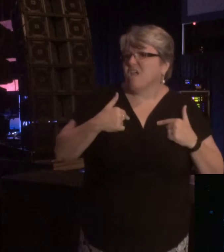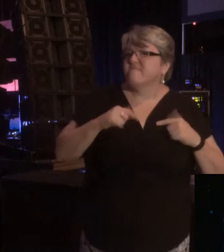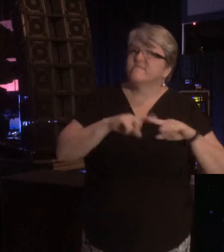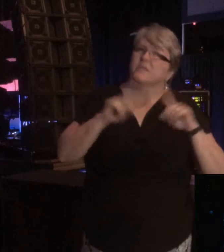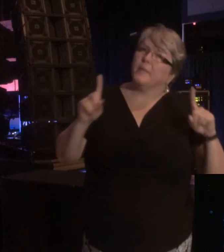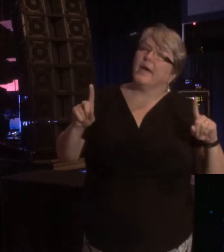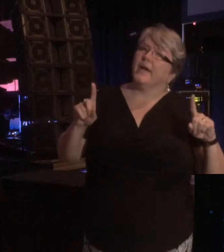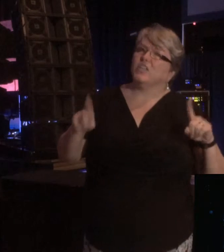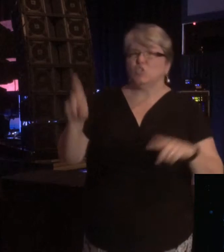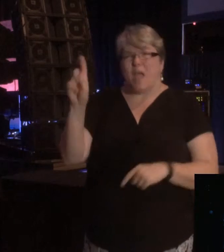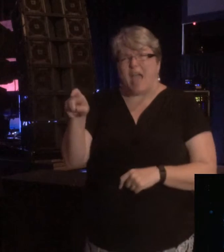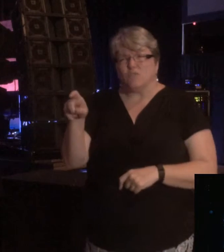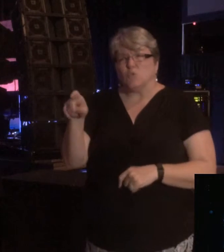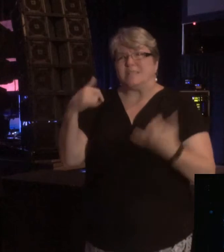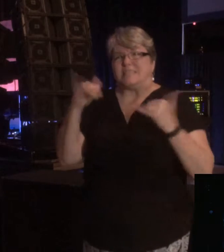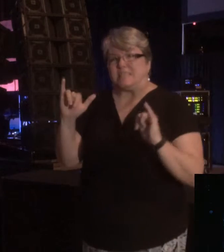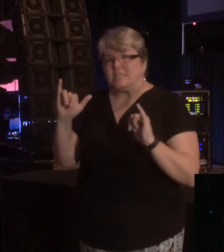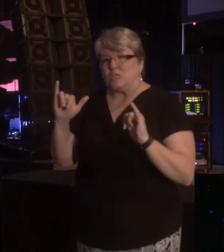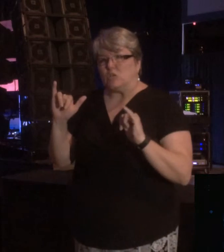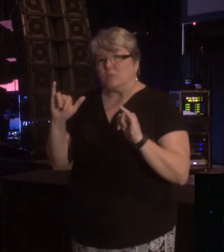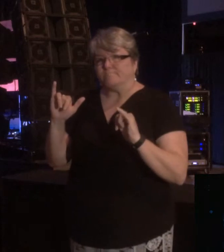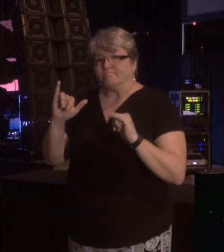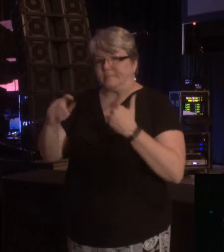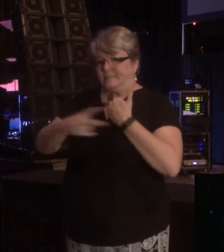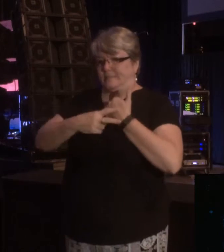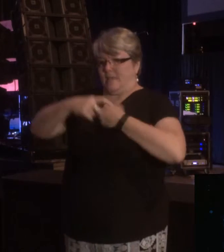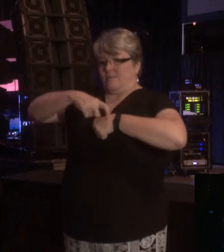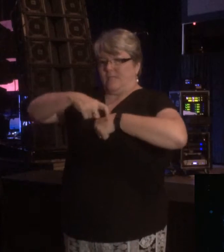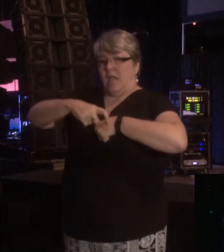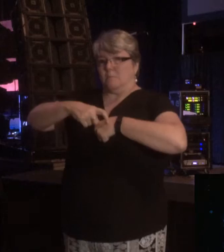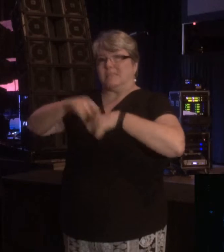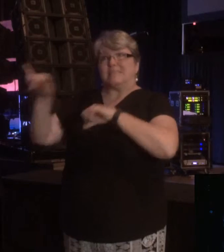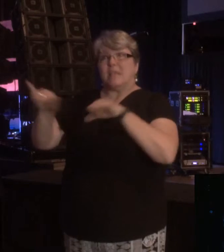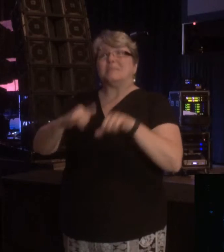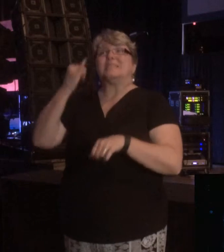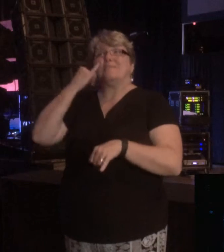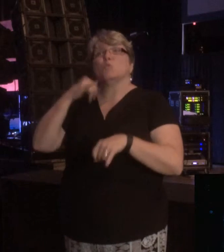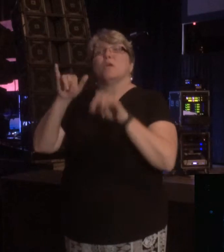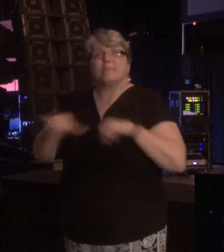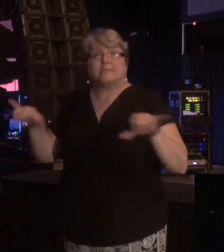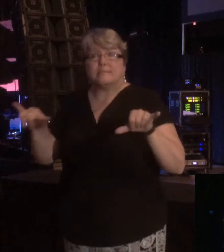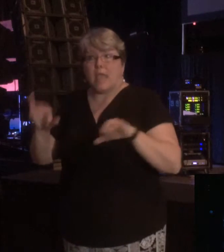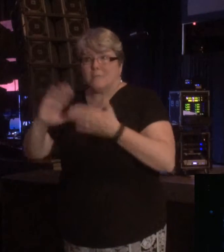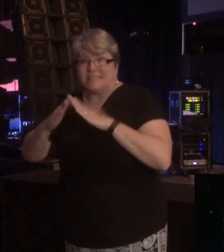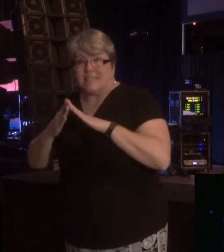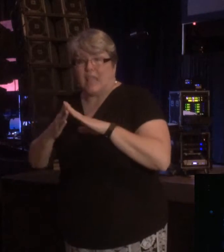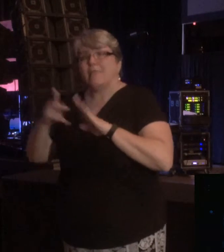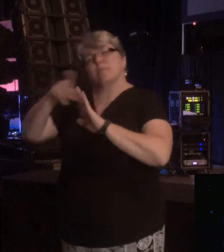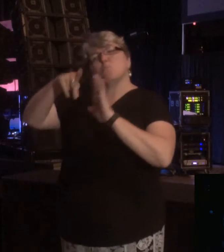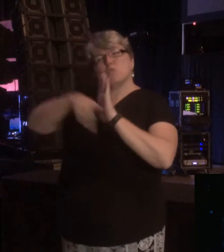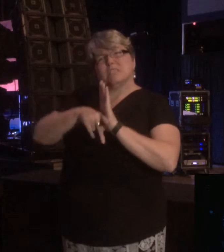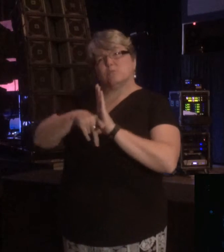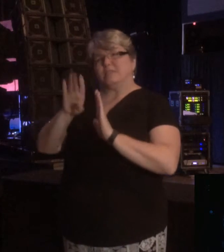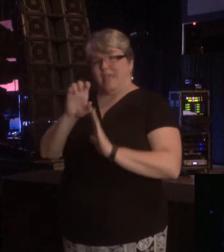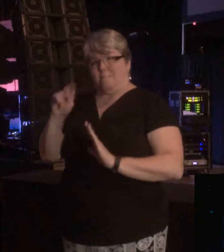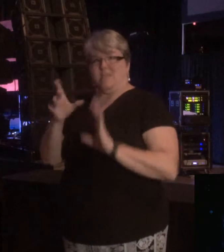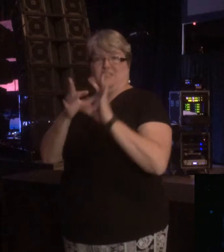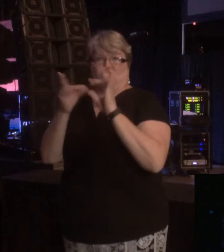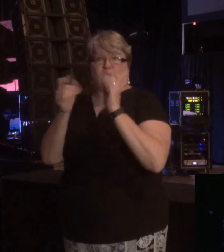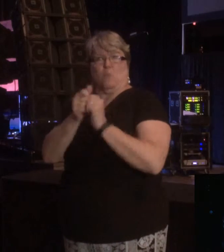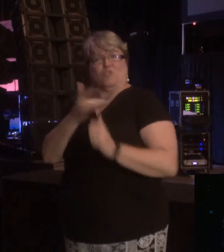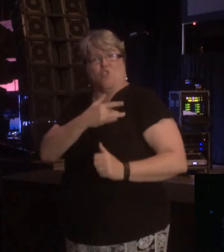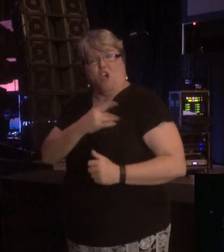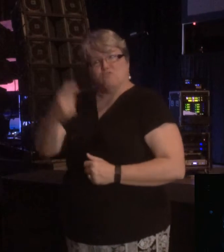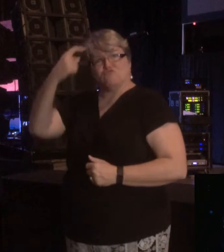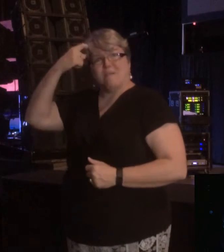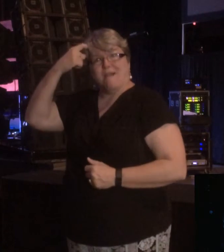No, absolutely not. I think it's, I think you let them have their devotional life and you have yours, because